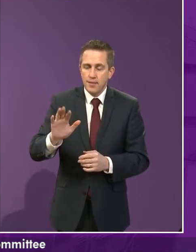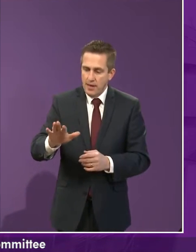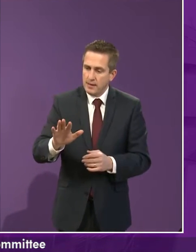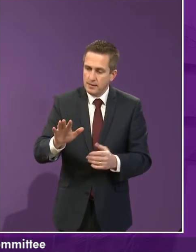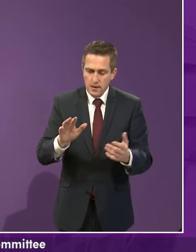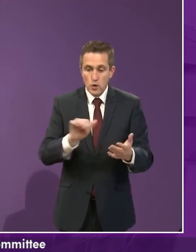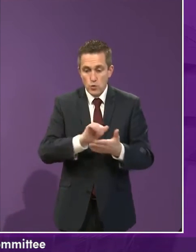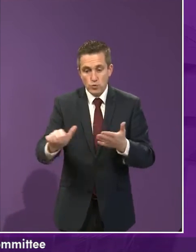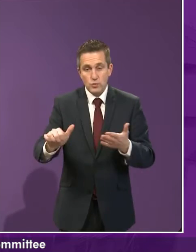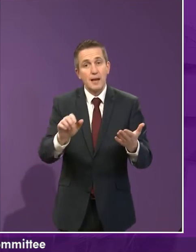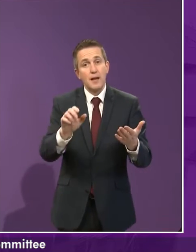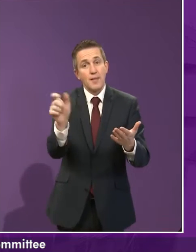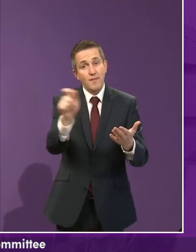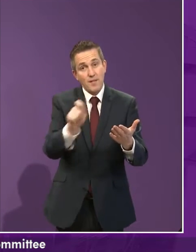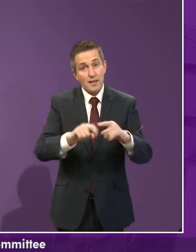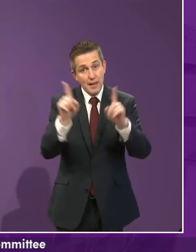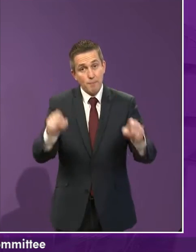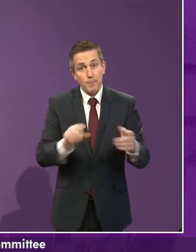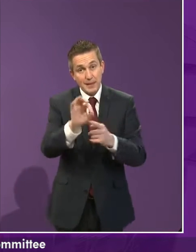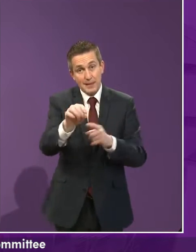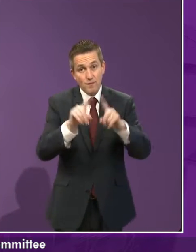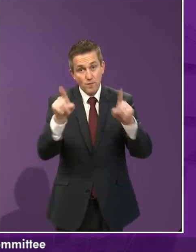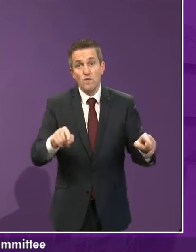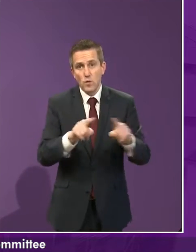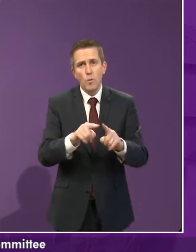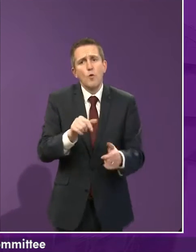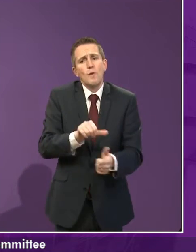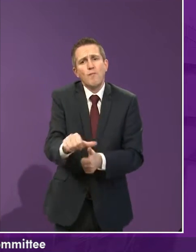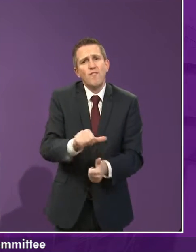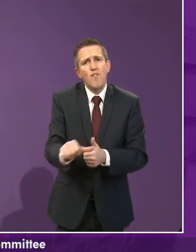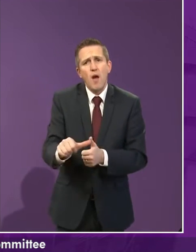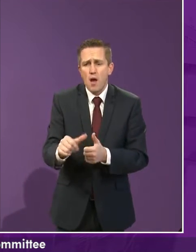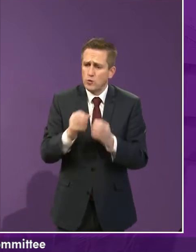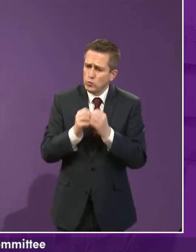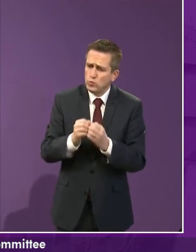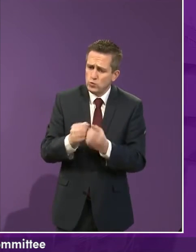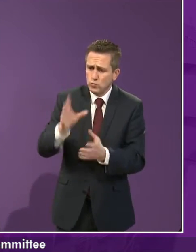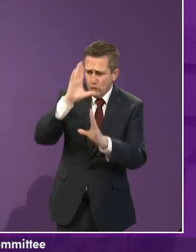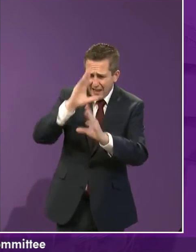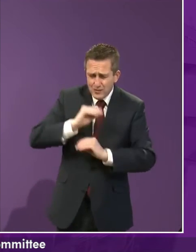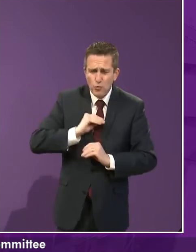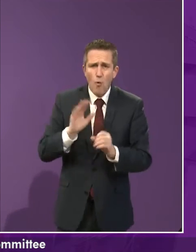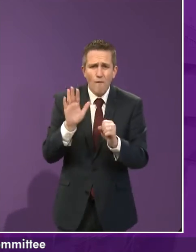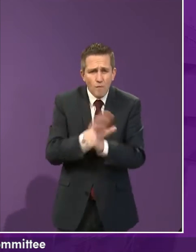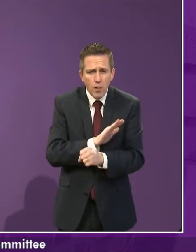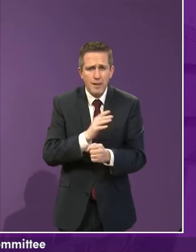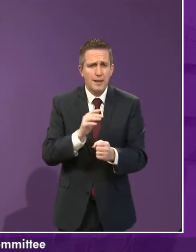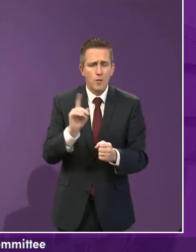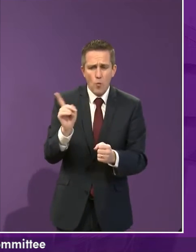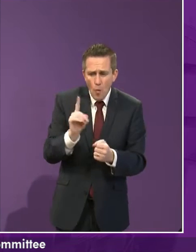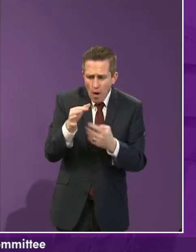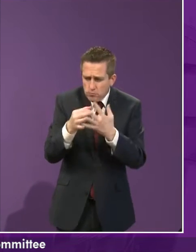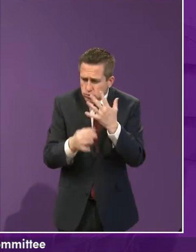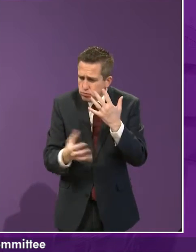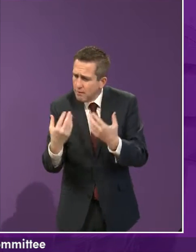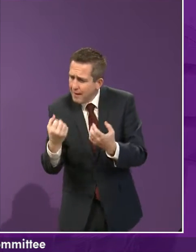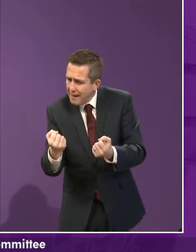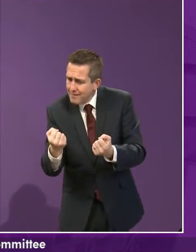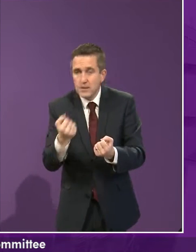in the application process. So we are encouraging early disclosure because we are looking to work with the